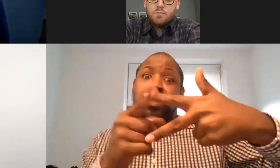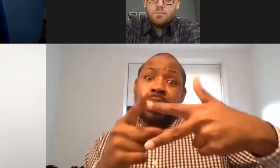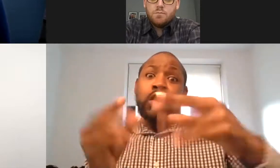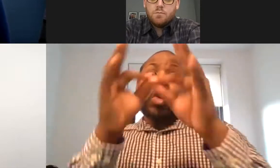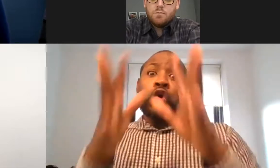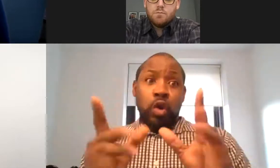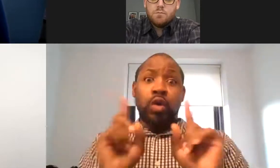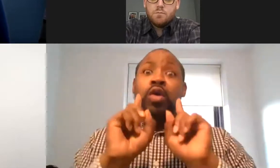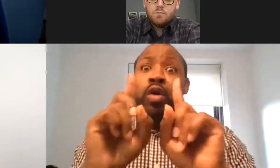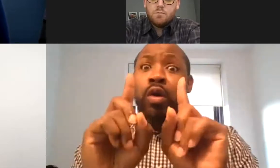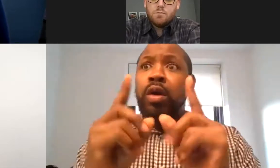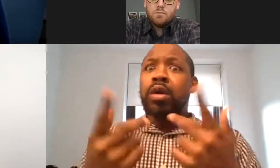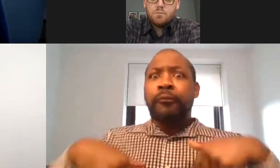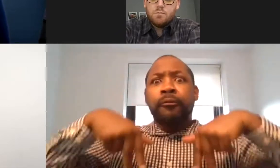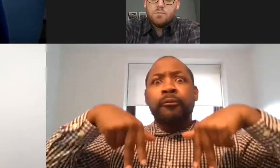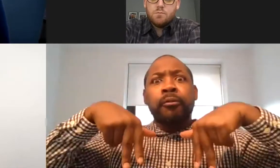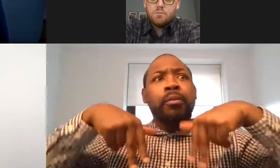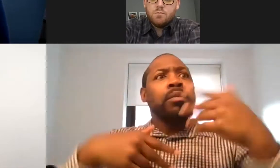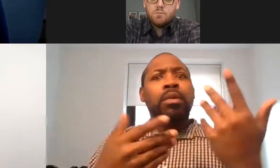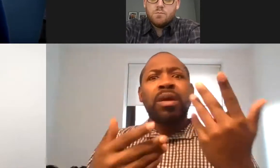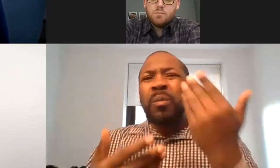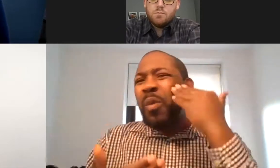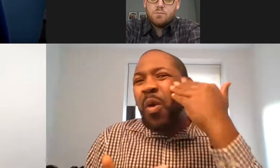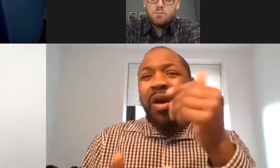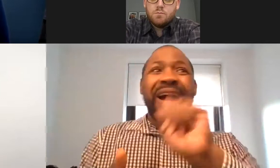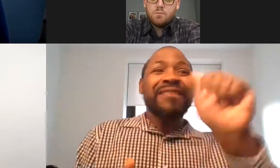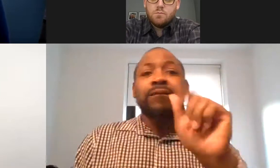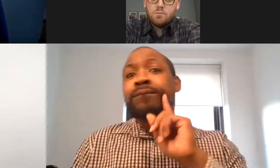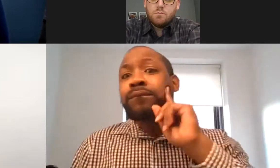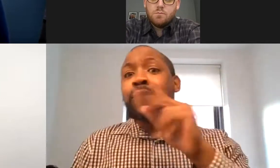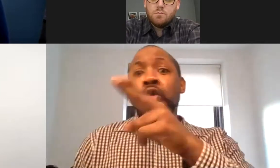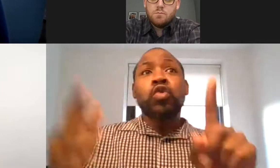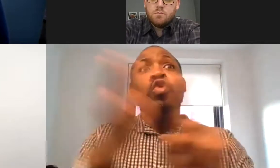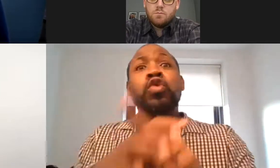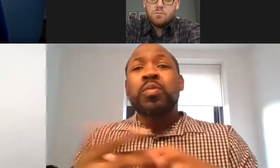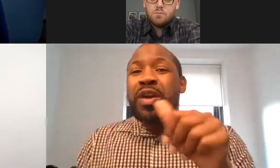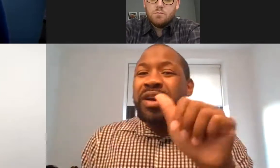it's a cost savings, but if having the interpreter there and then all of a sudden the turnout is very low,